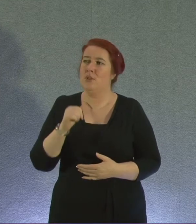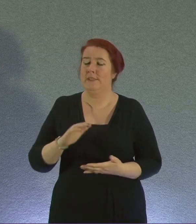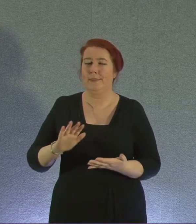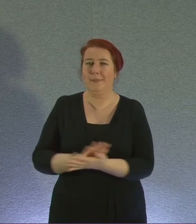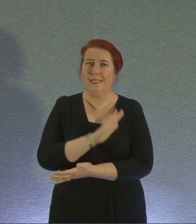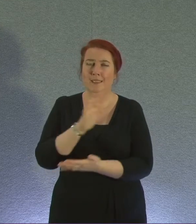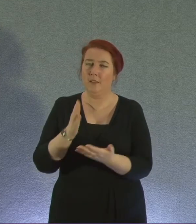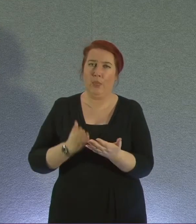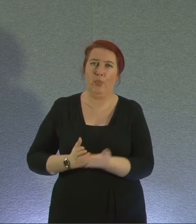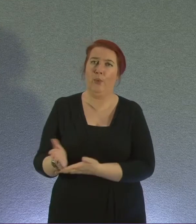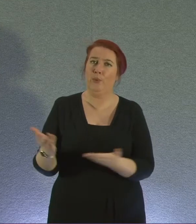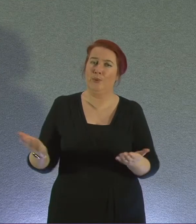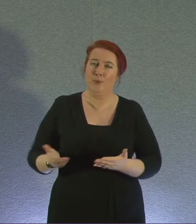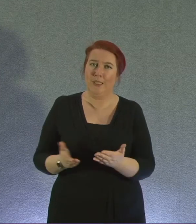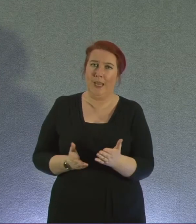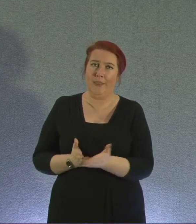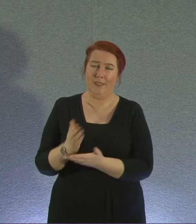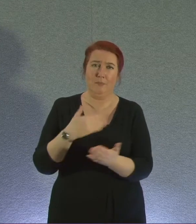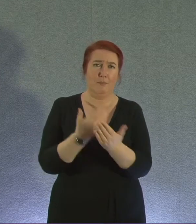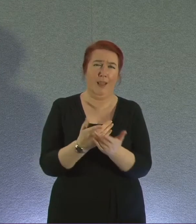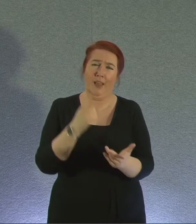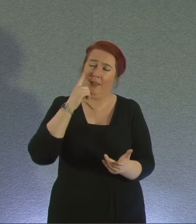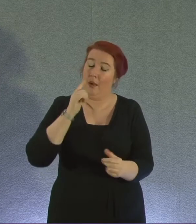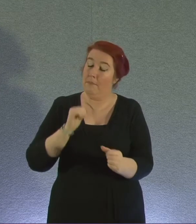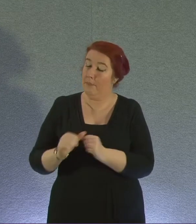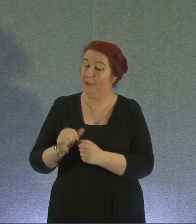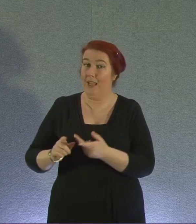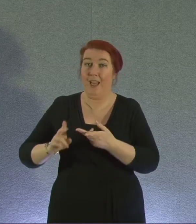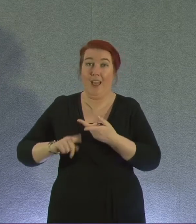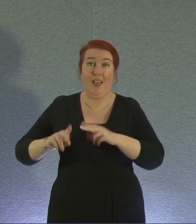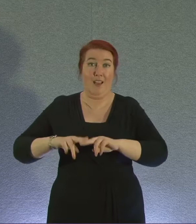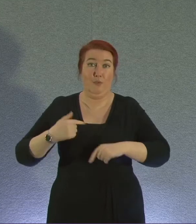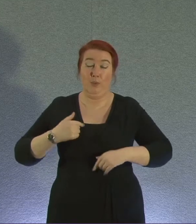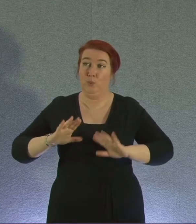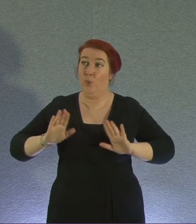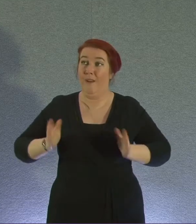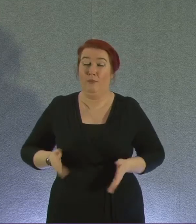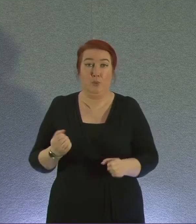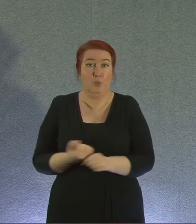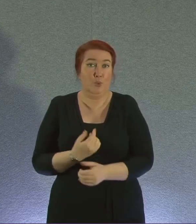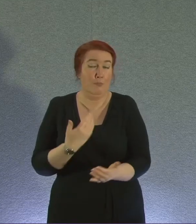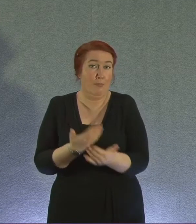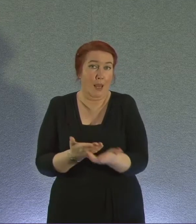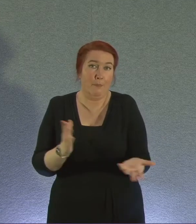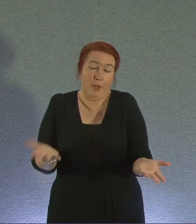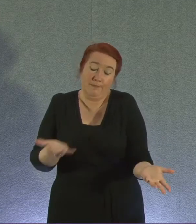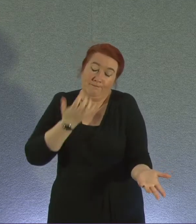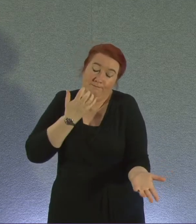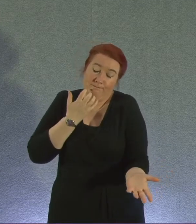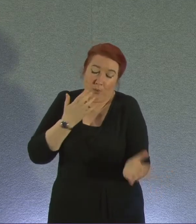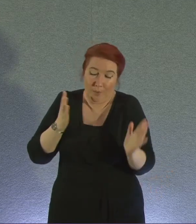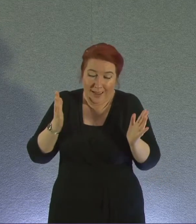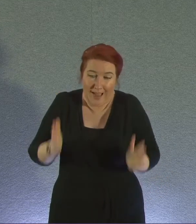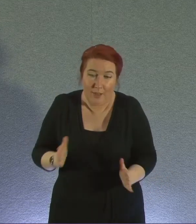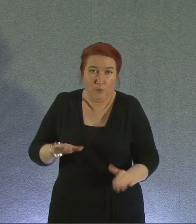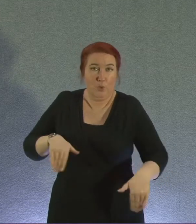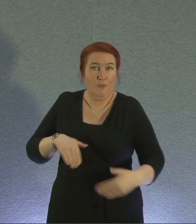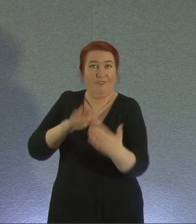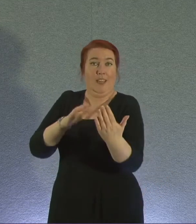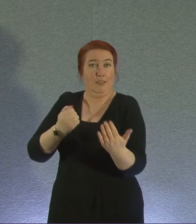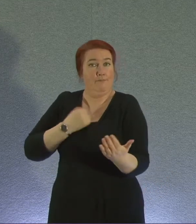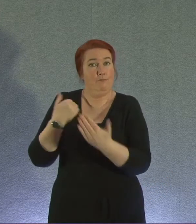this bill. It would be far better if none of us had been called to do so, but we have been, and we've had to face up to our responsibilities.